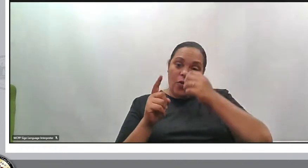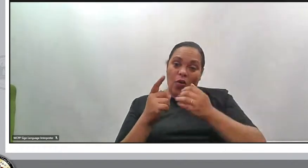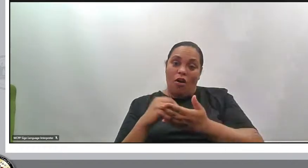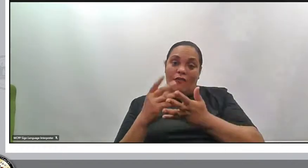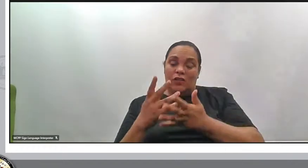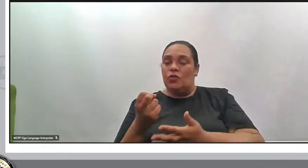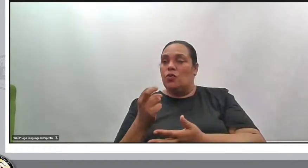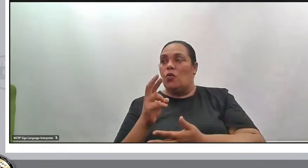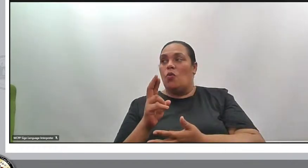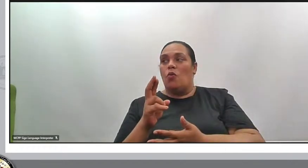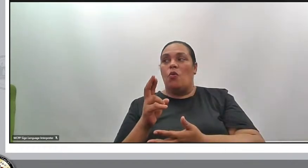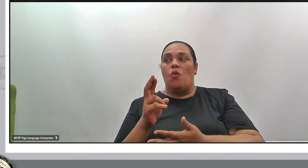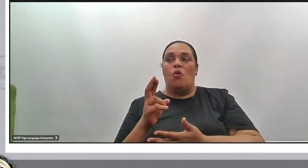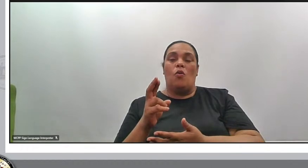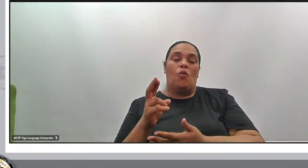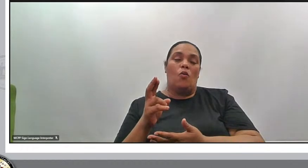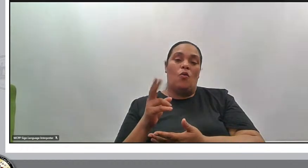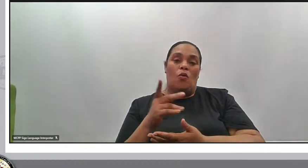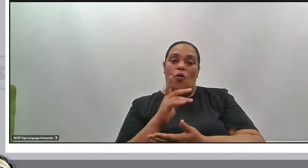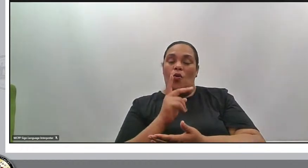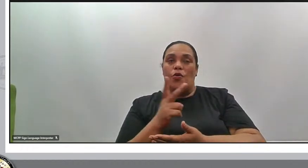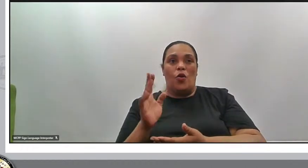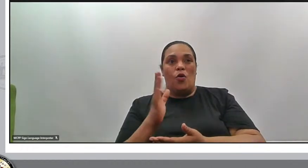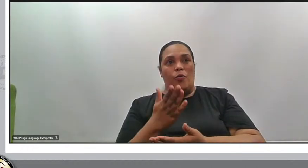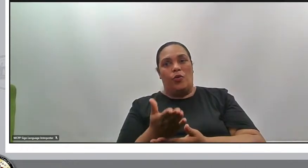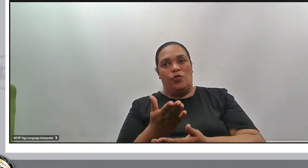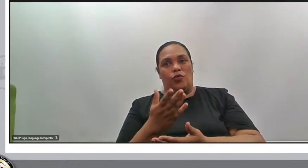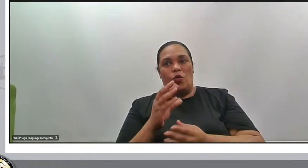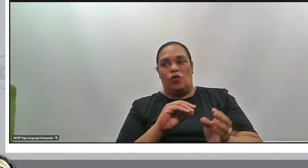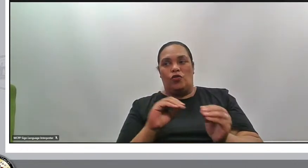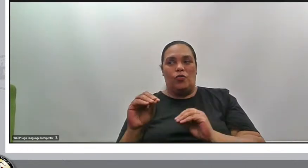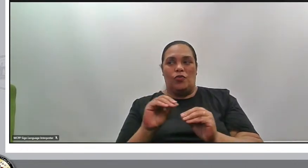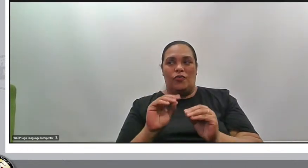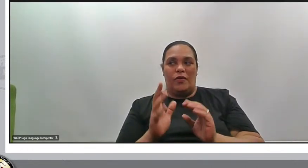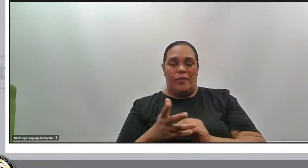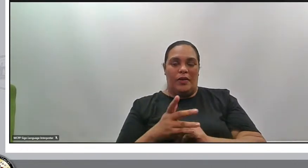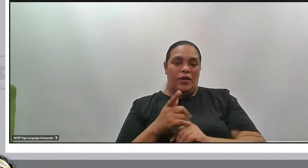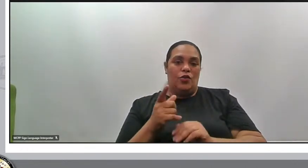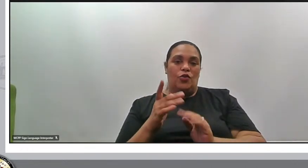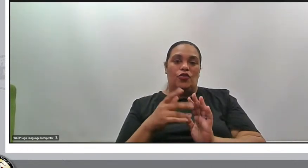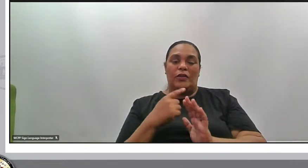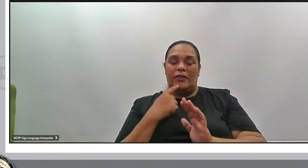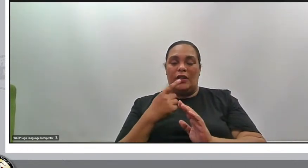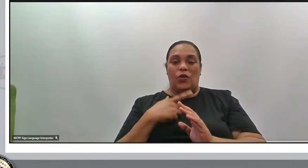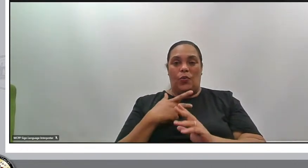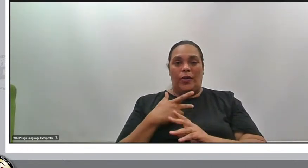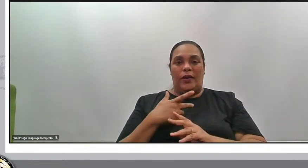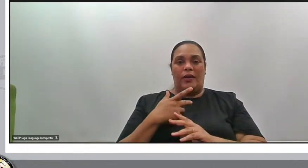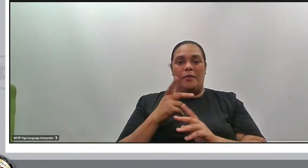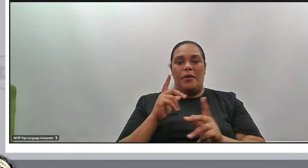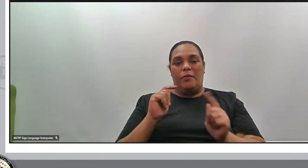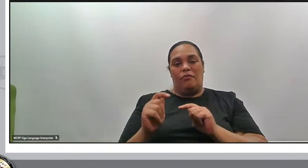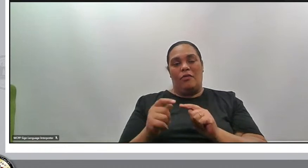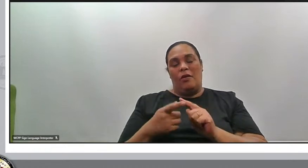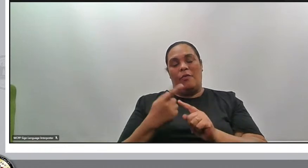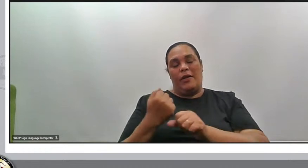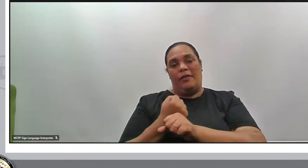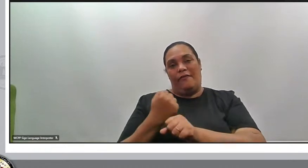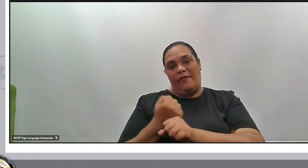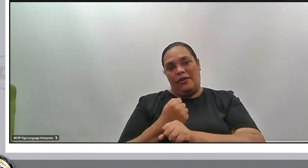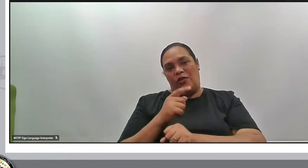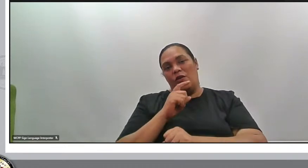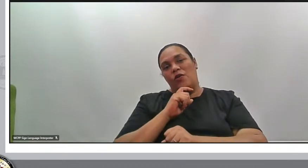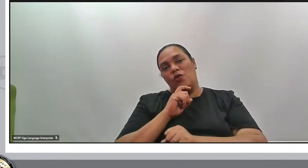or is that, you know, the usual spend and it's just moving? So you just spent, we just made a matter of shifting it with regards to the function. That's a usual shift